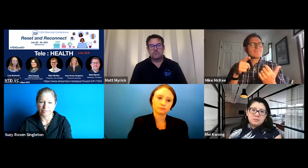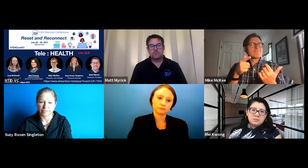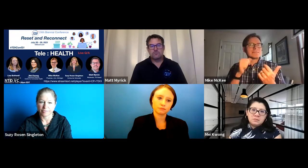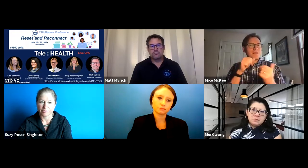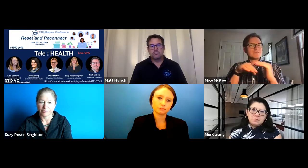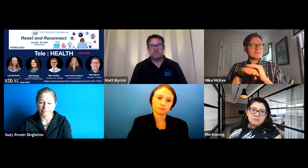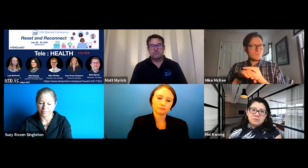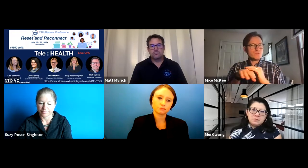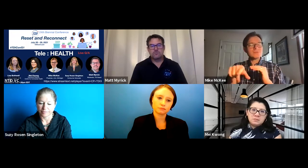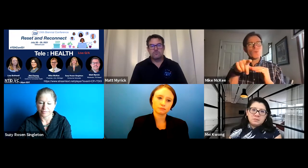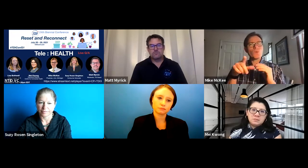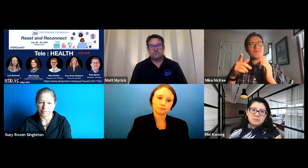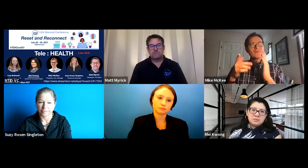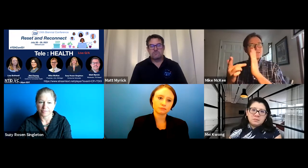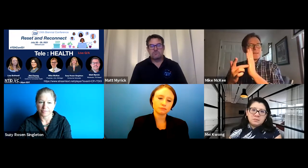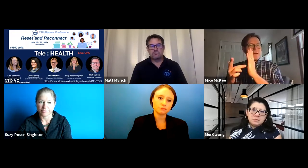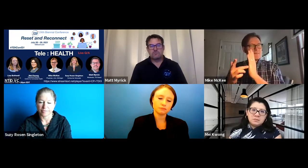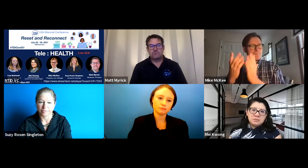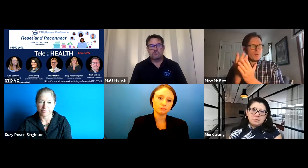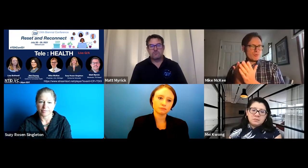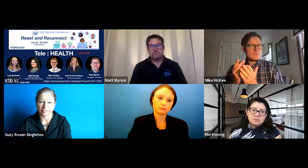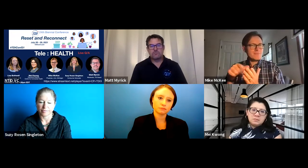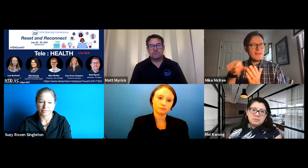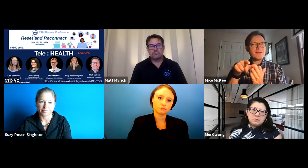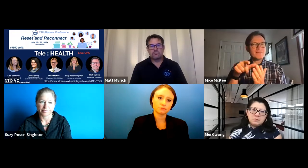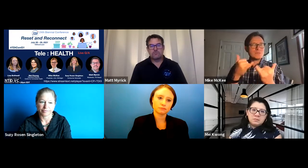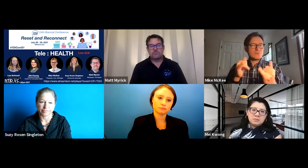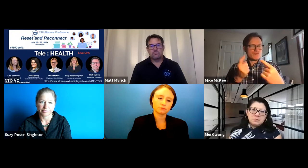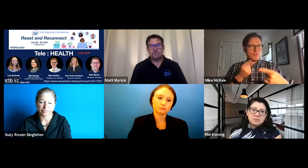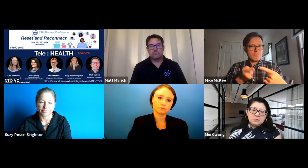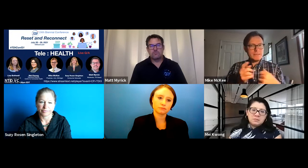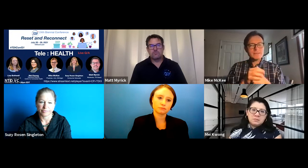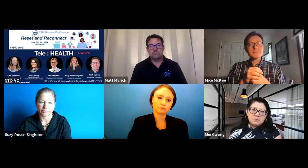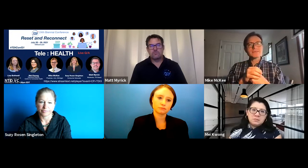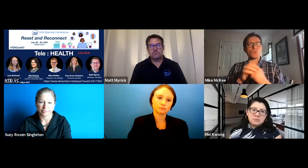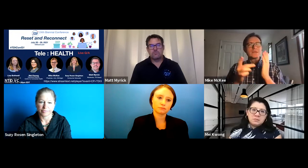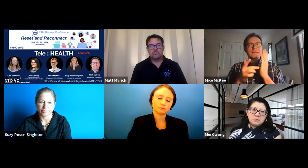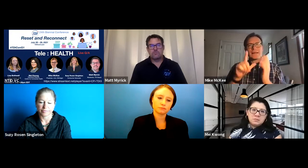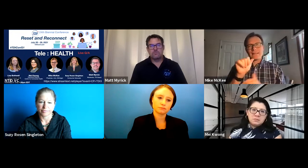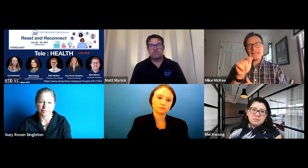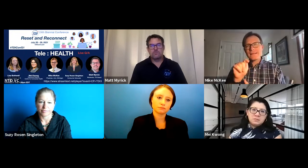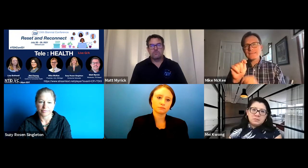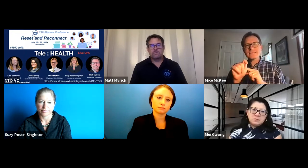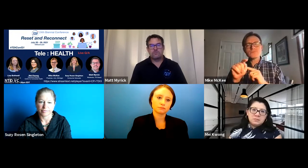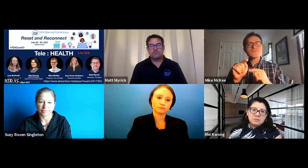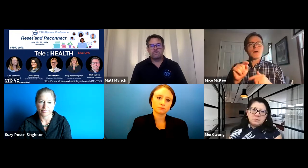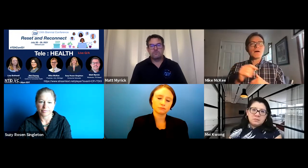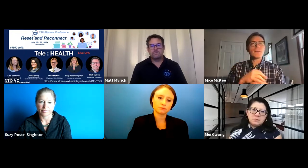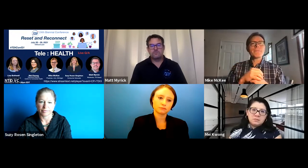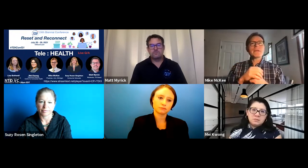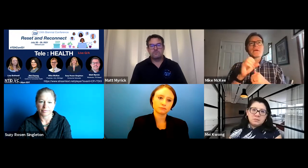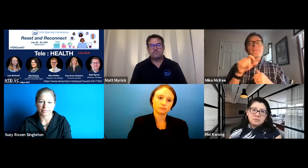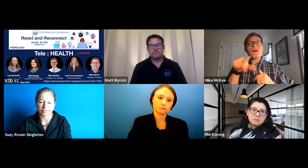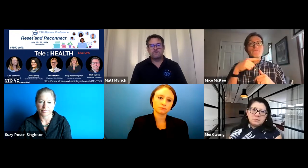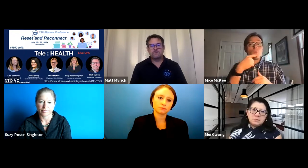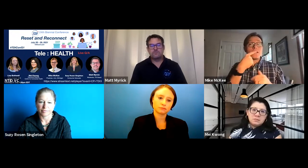of how to use it. So it's not accessible. The technology part, is still a struggle for them.